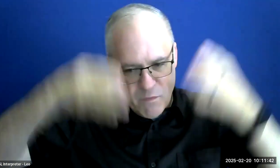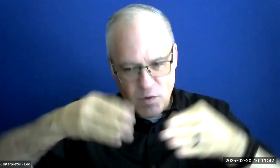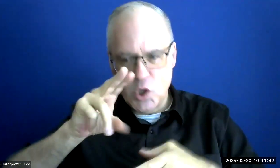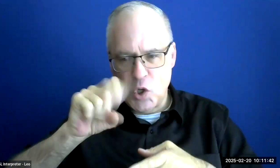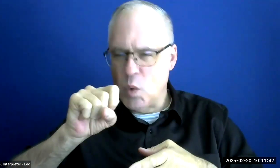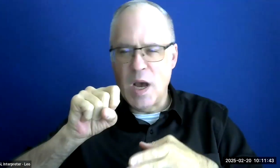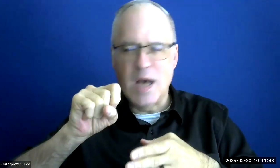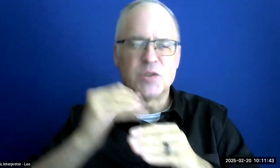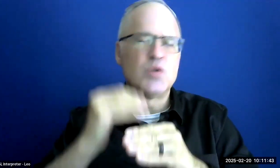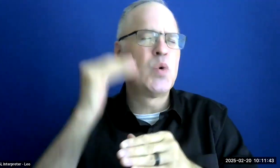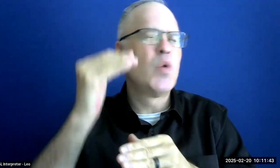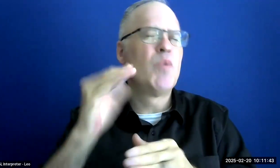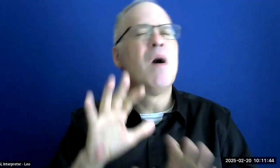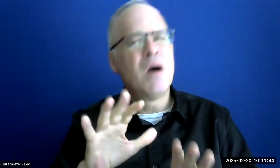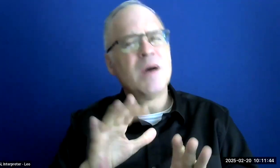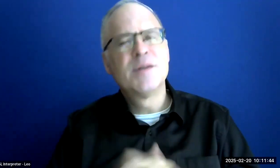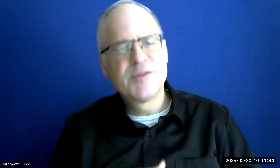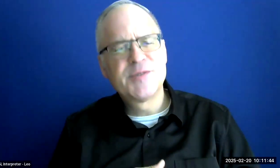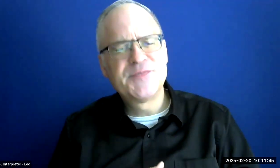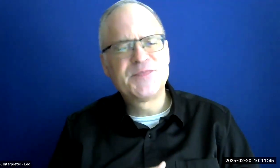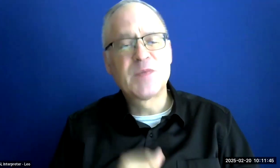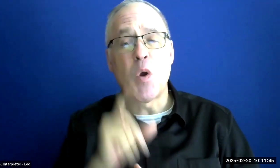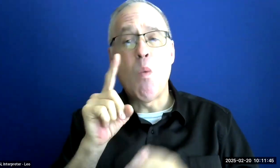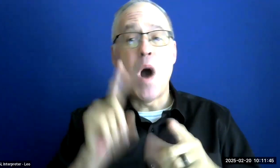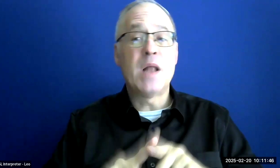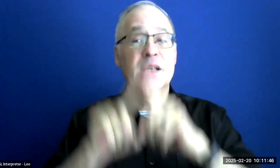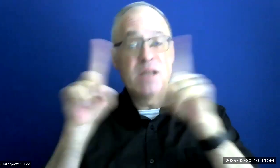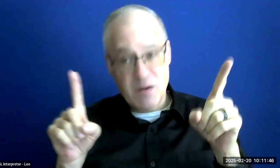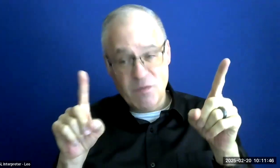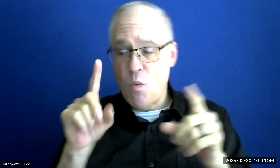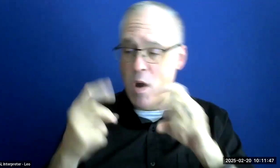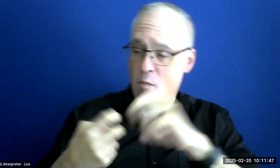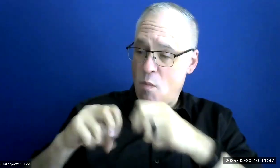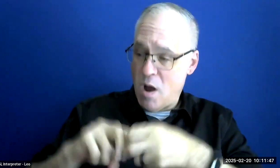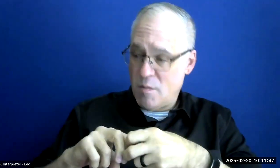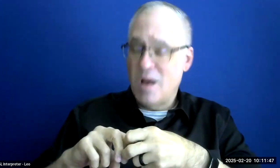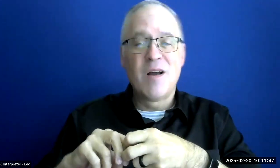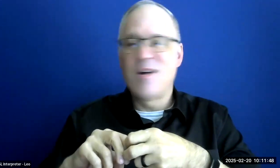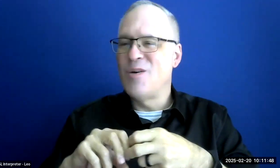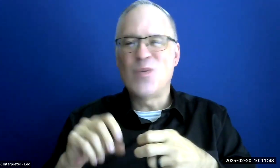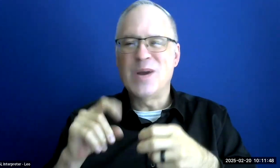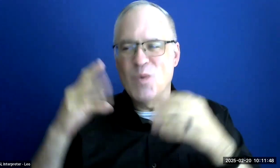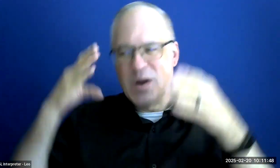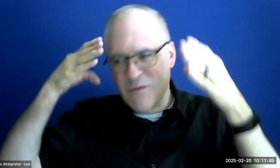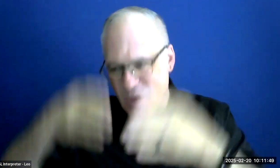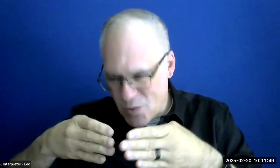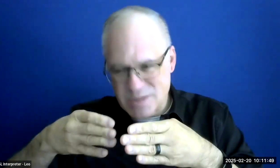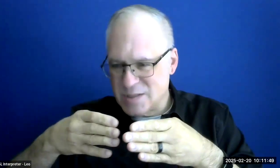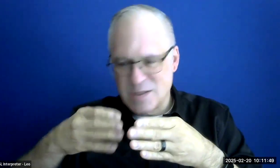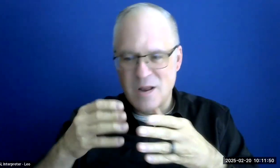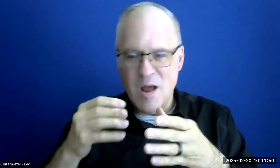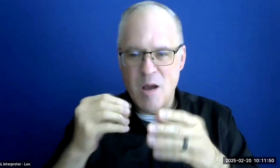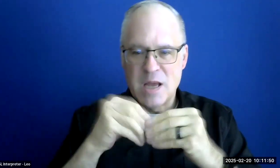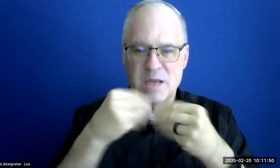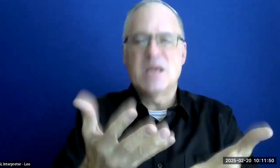with the difference between the United States and the rest of the Church is that by treating different areas of the Church differently, we privilege the